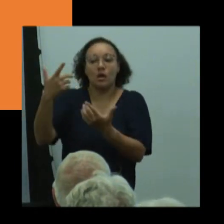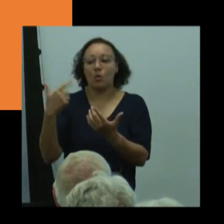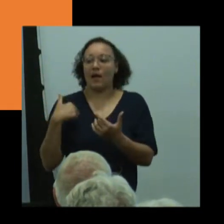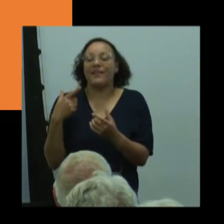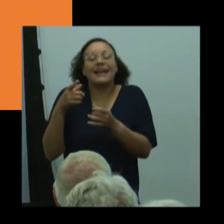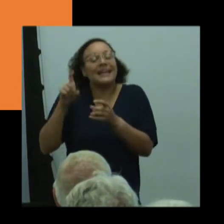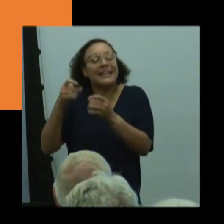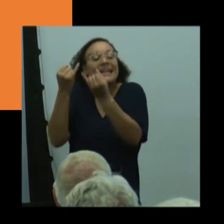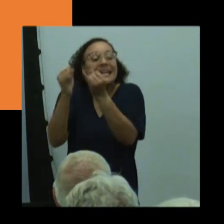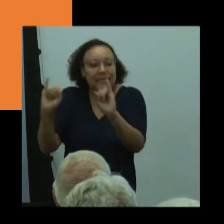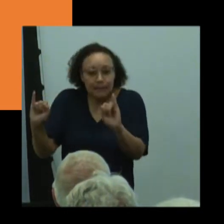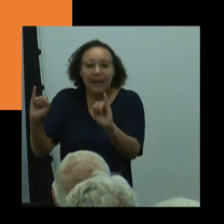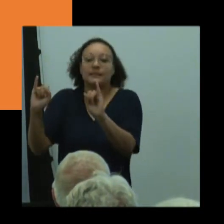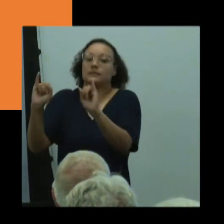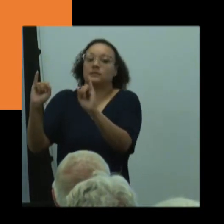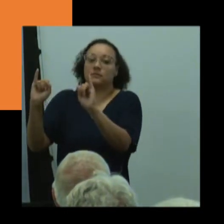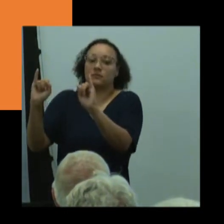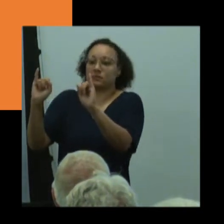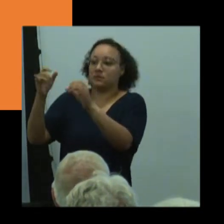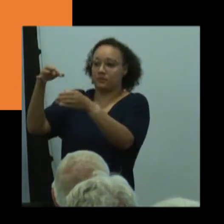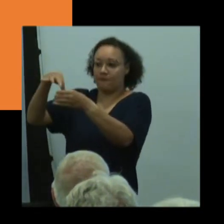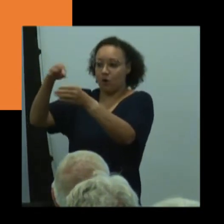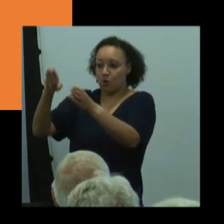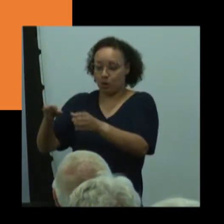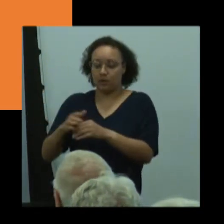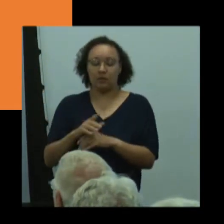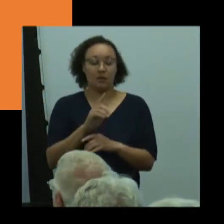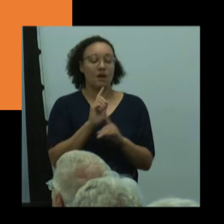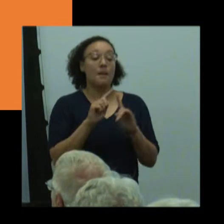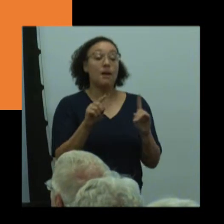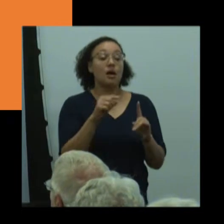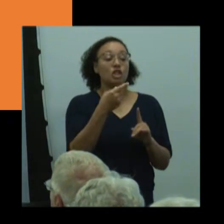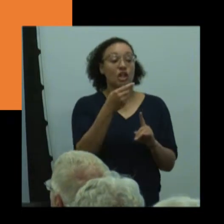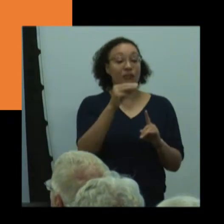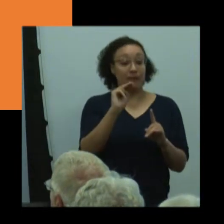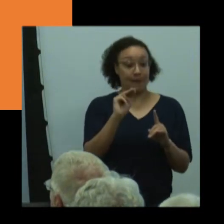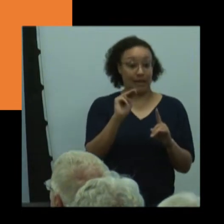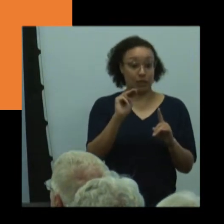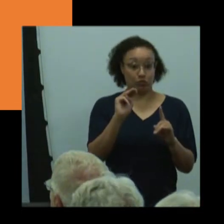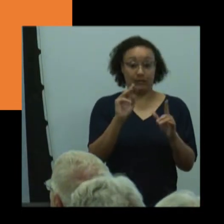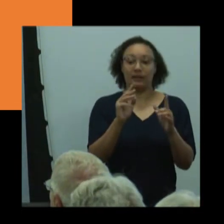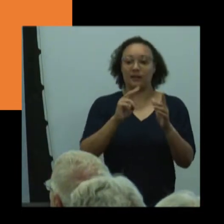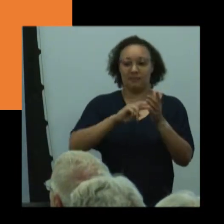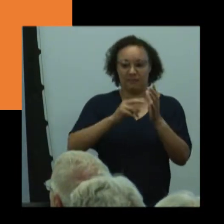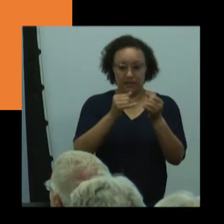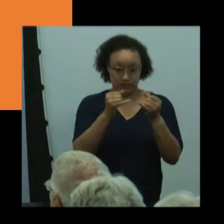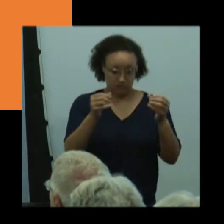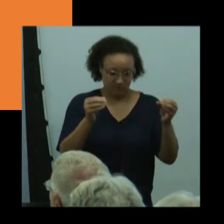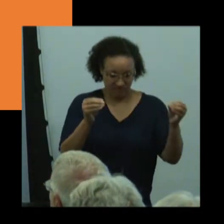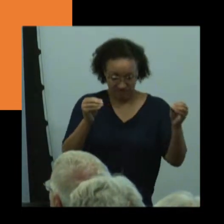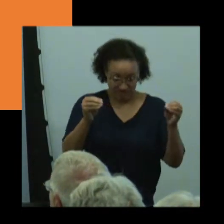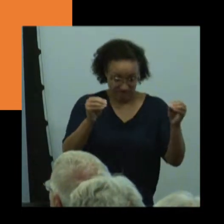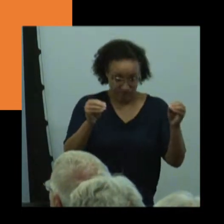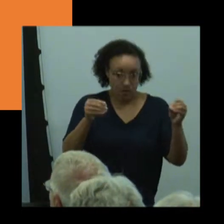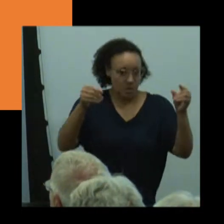in order to get elected. What gerrymandering does, however, is